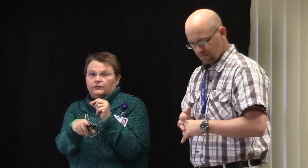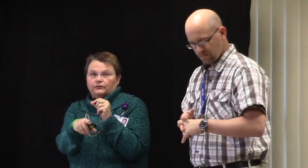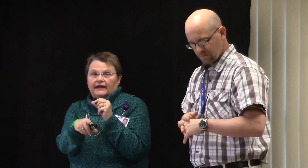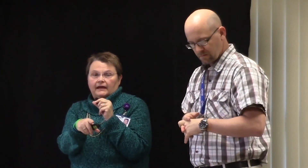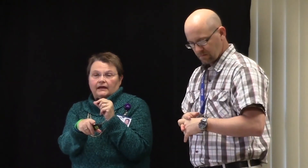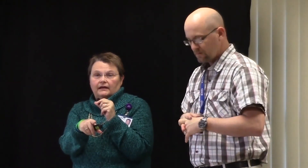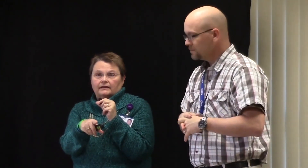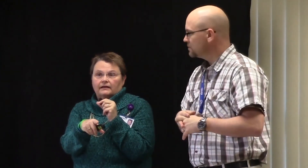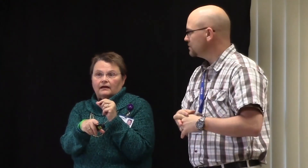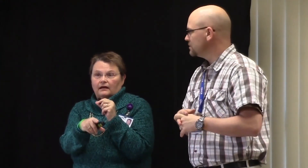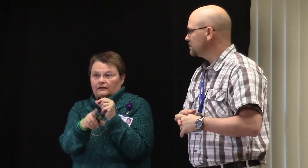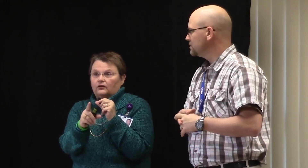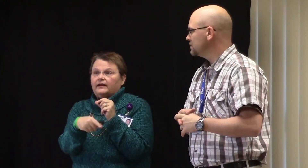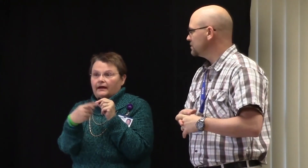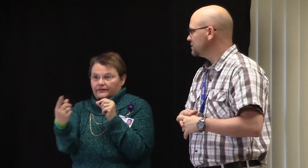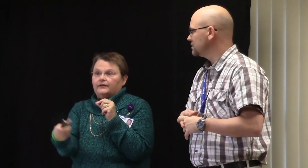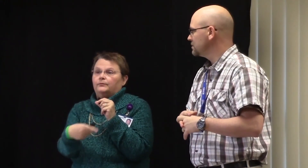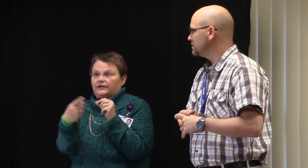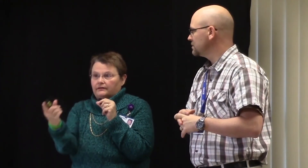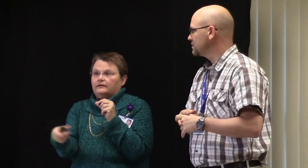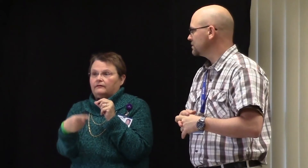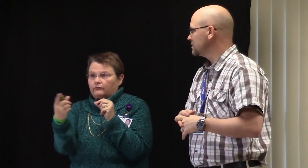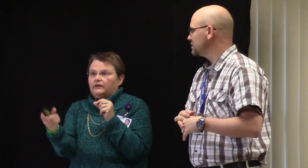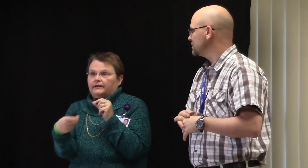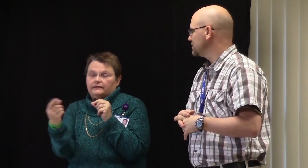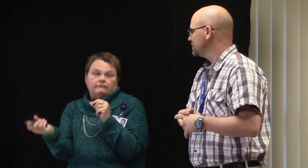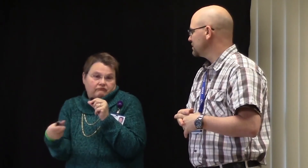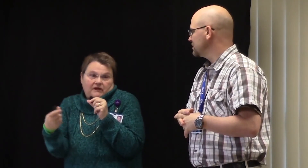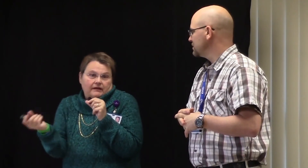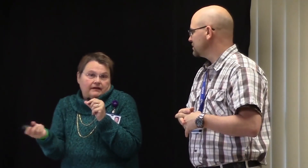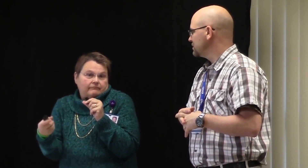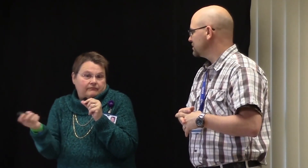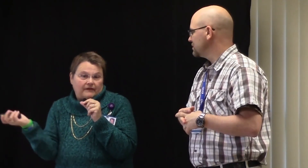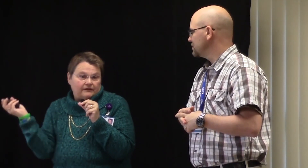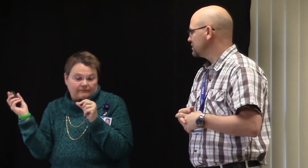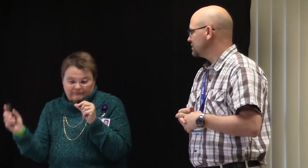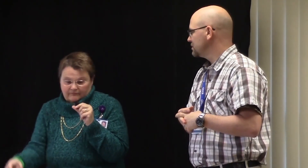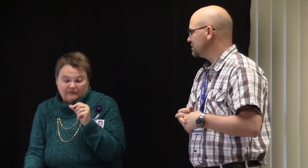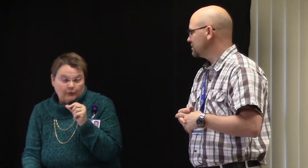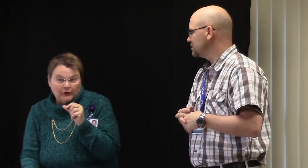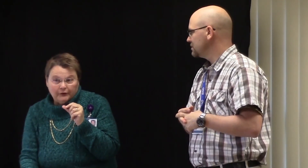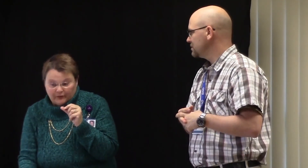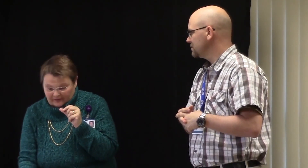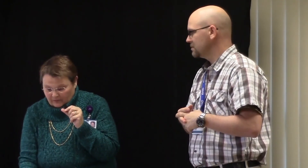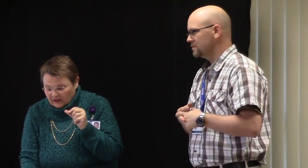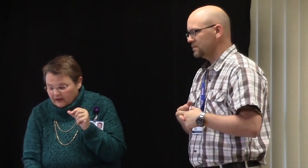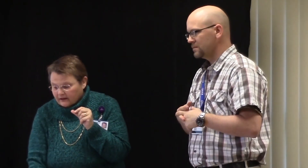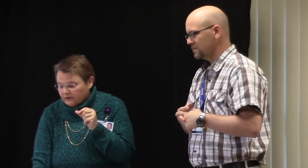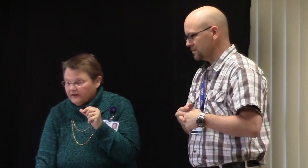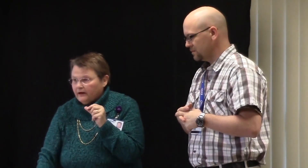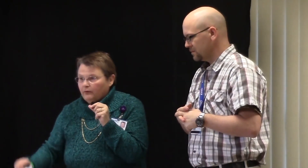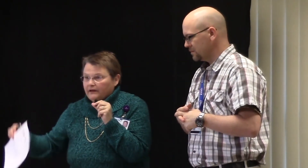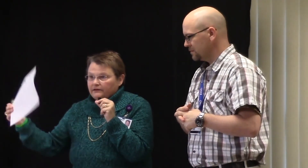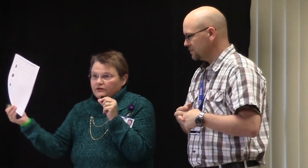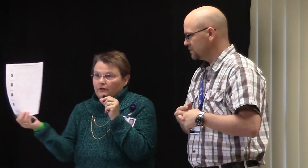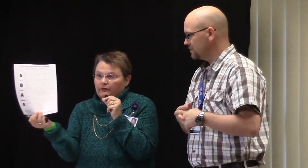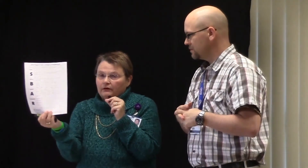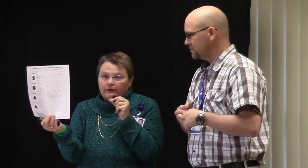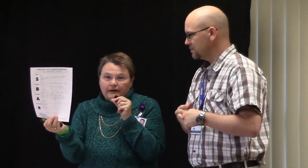you can, uh, look at them and really kind of get familiar with them. The other thing I wanted to show real quick